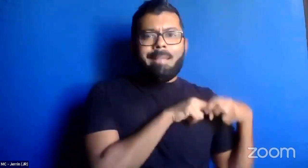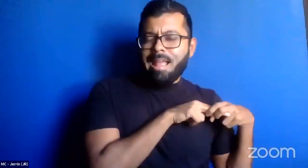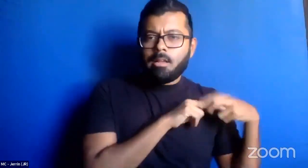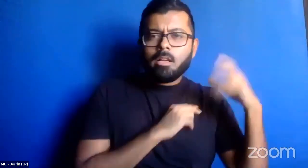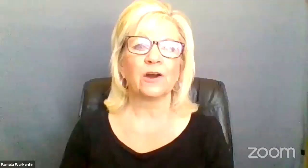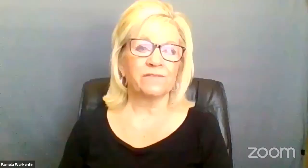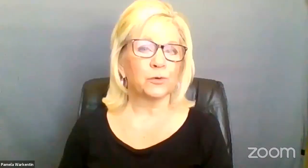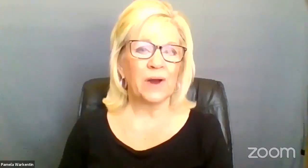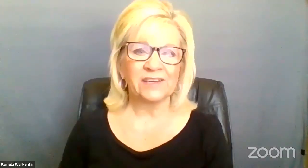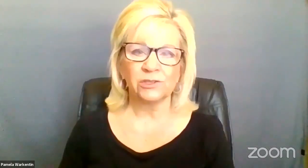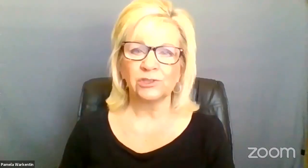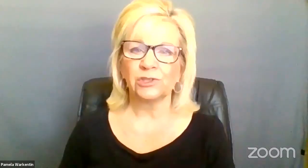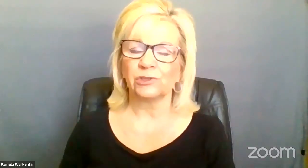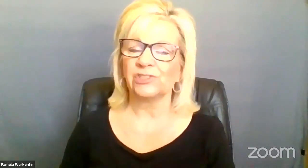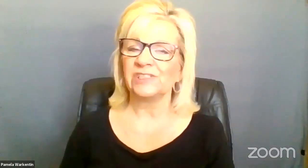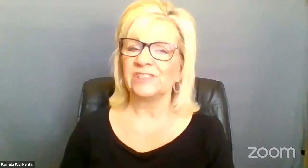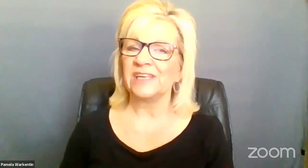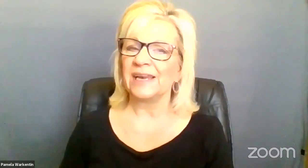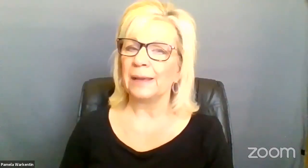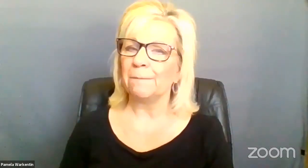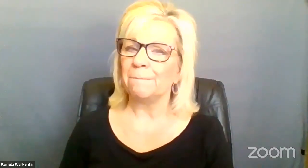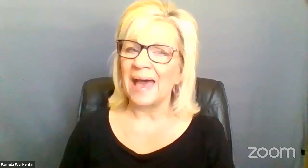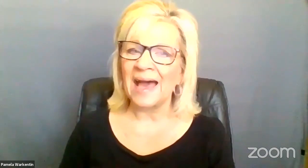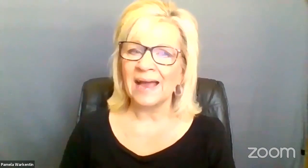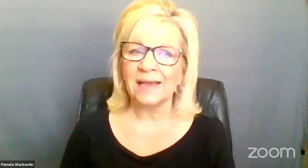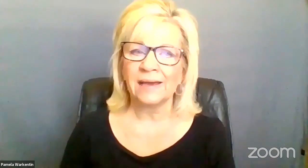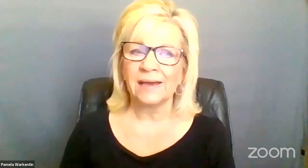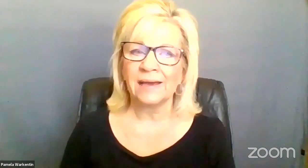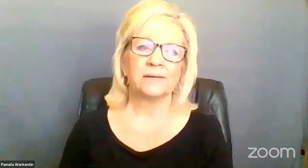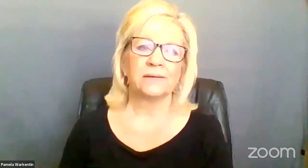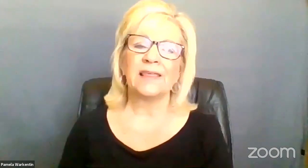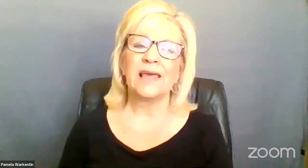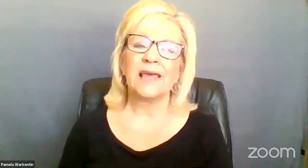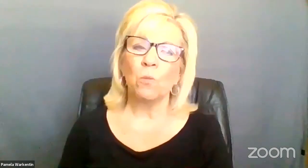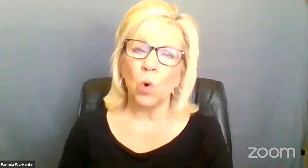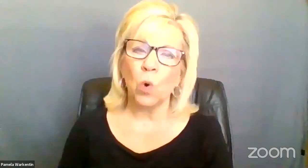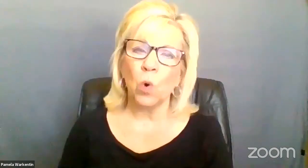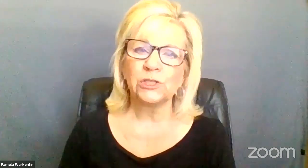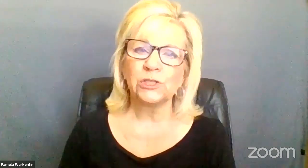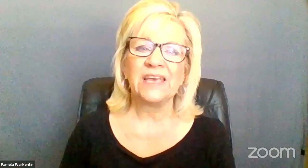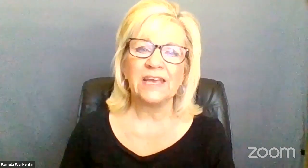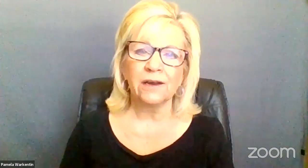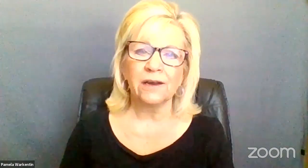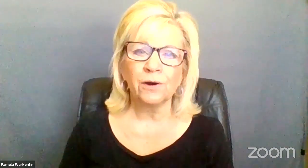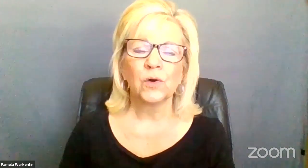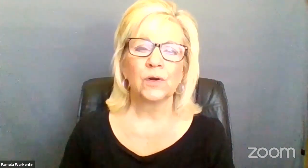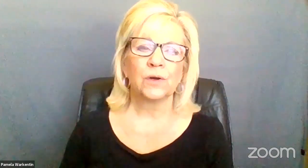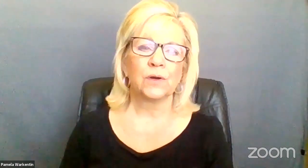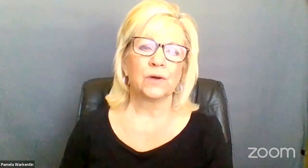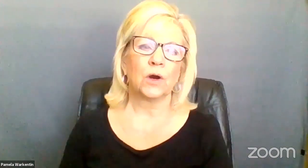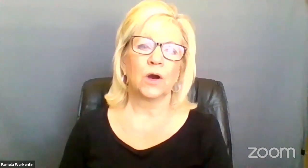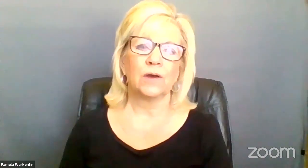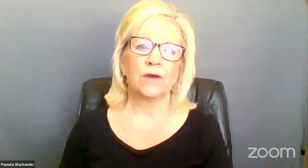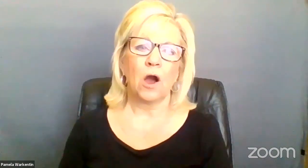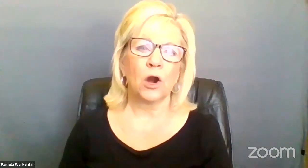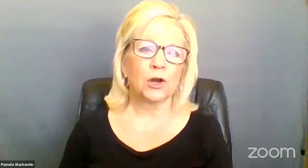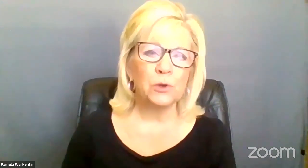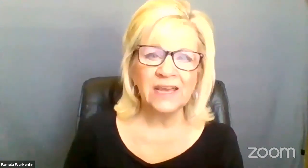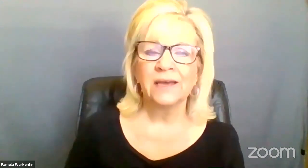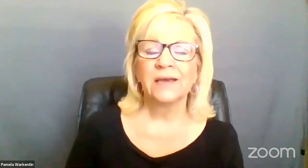The board of directors are sitting back. They want to hear our community.